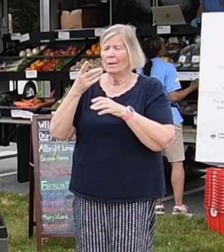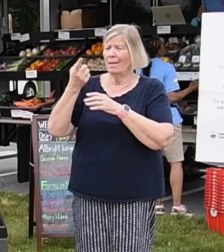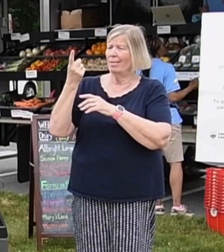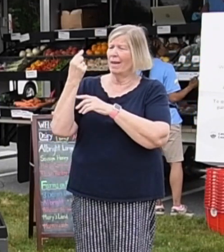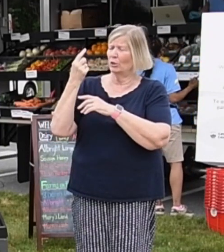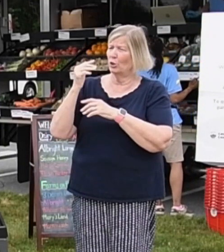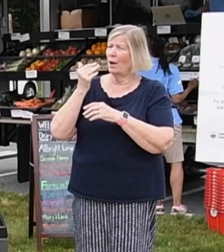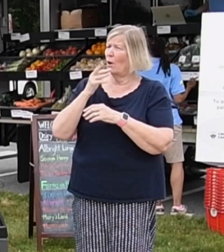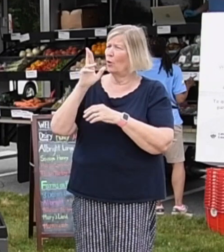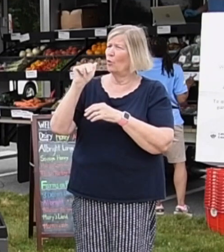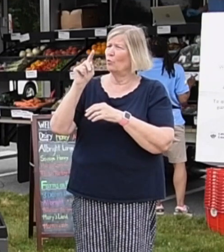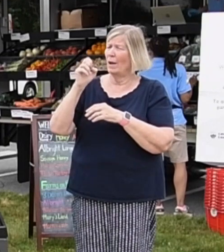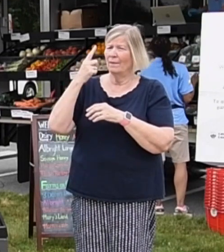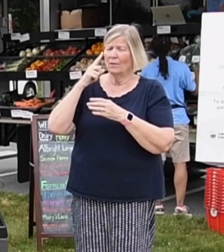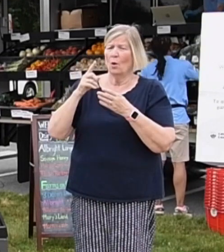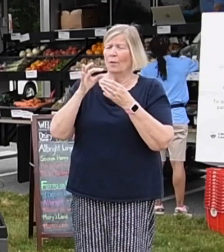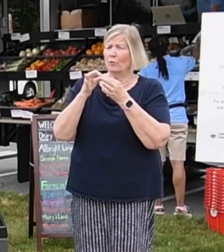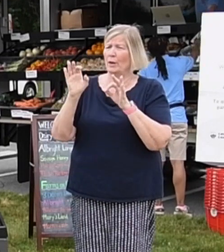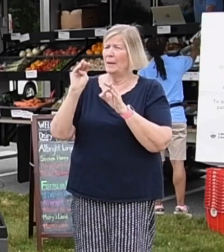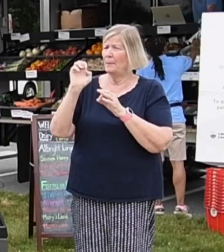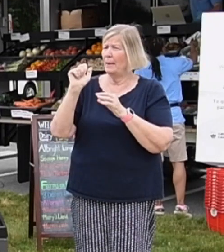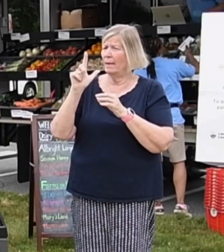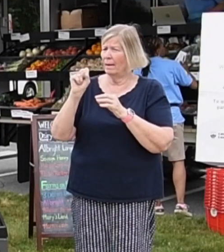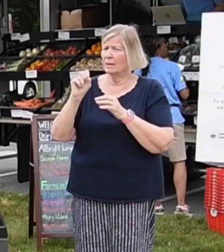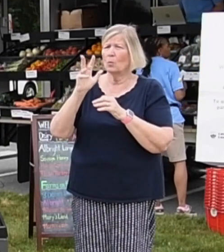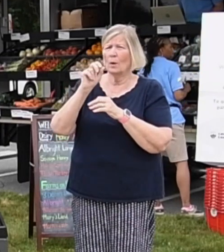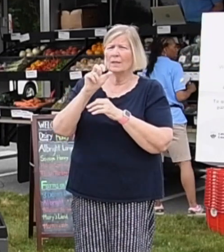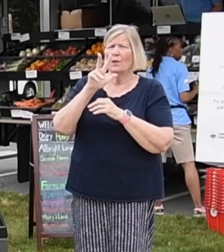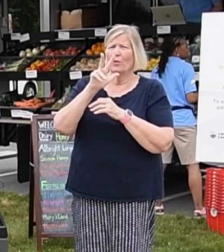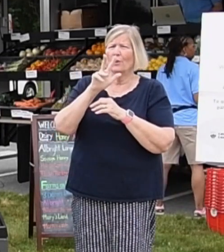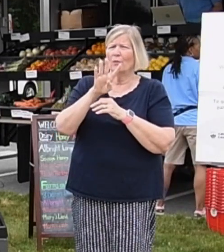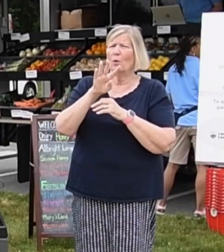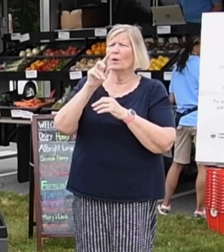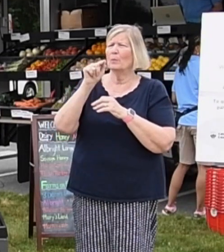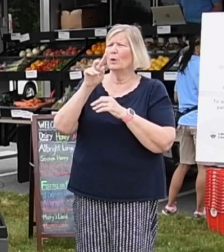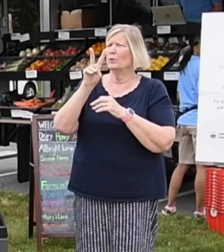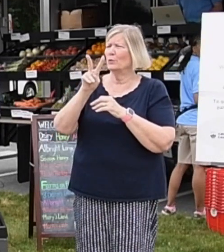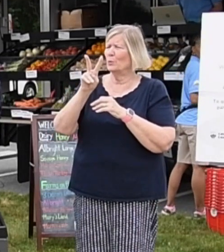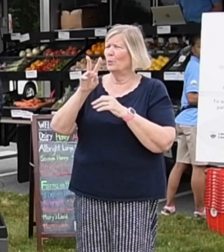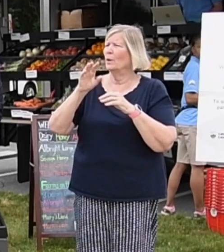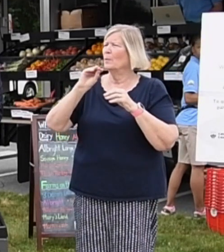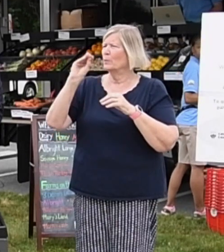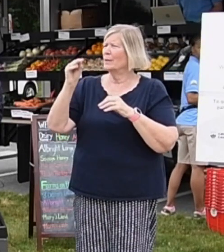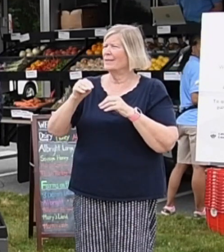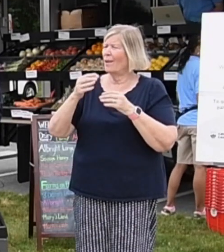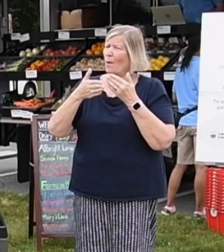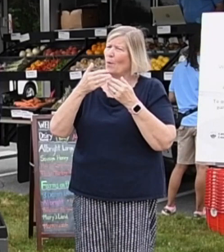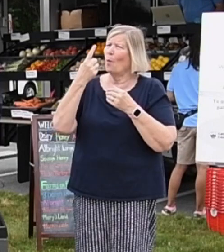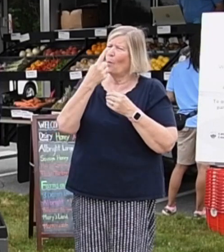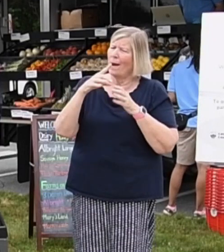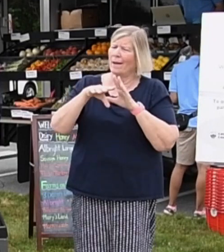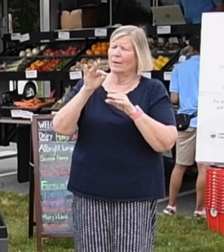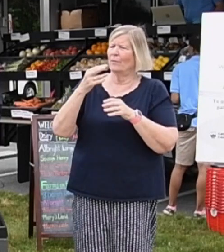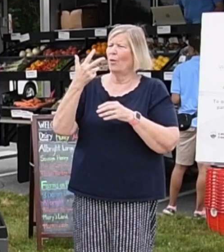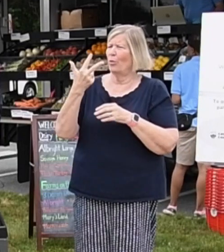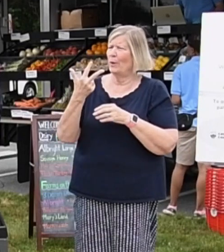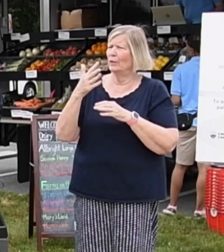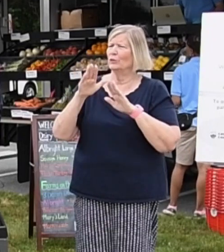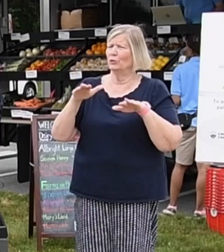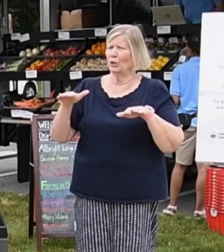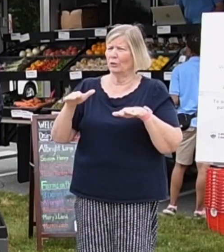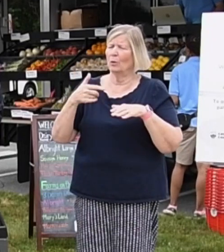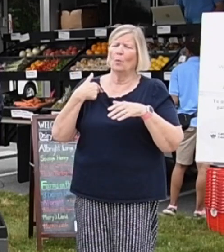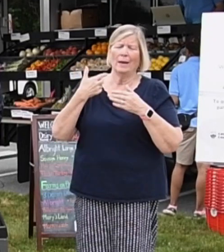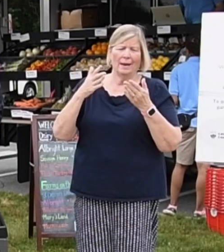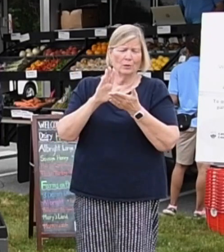rate in our schools was 30.2%, nearly one in three children. So we as a school system are always working